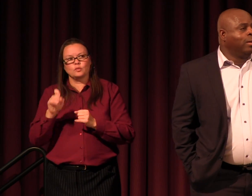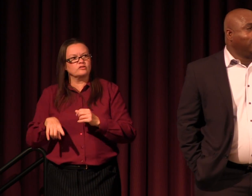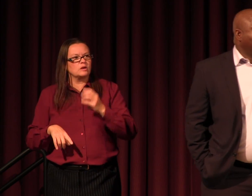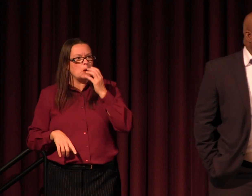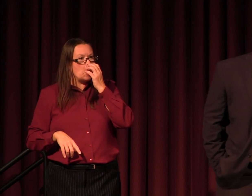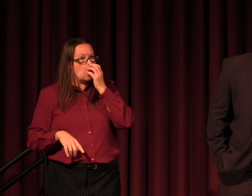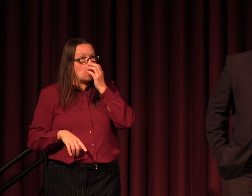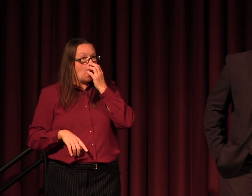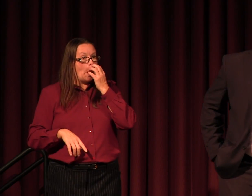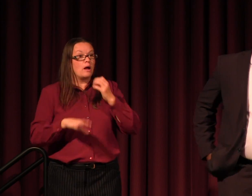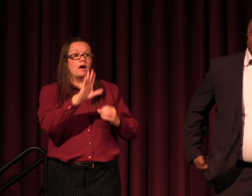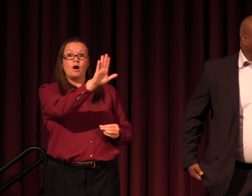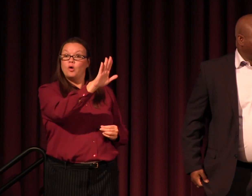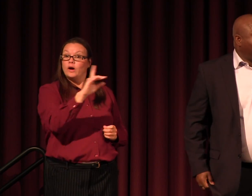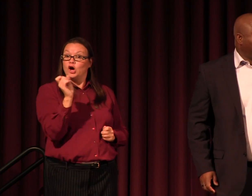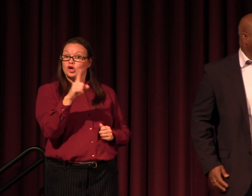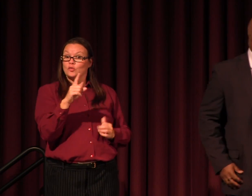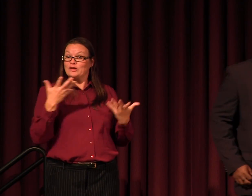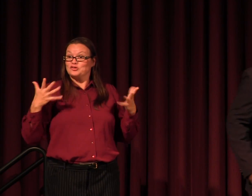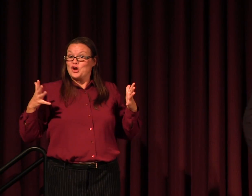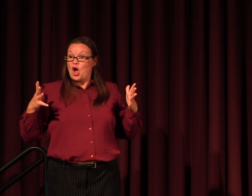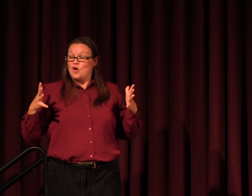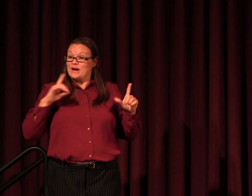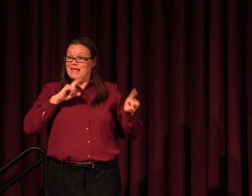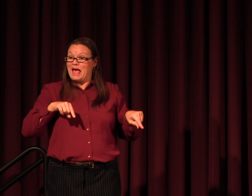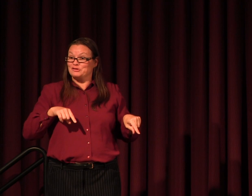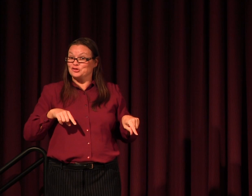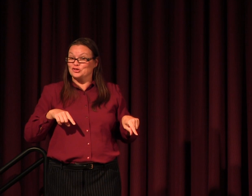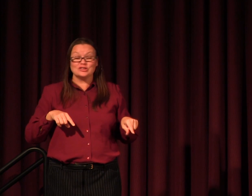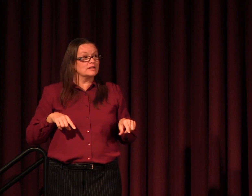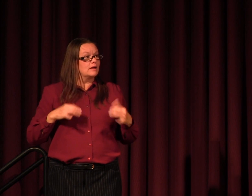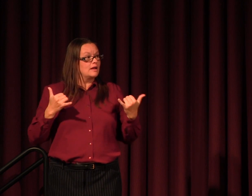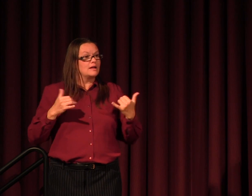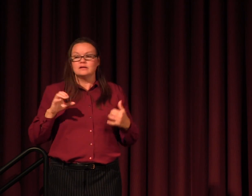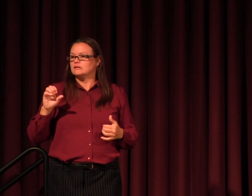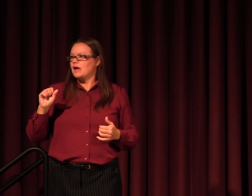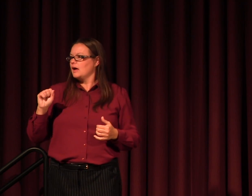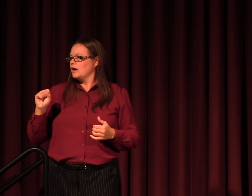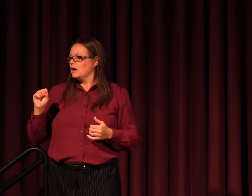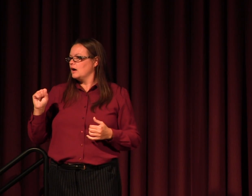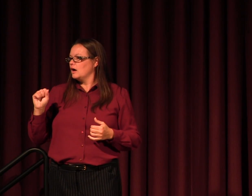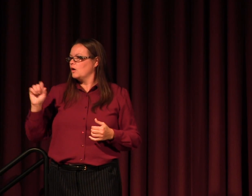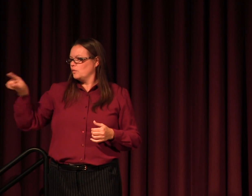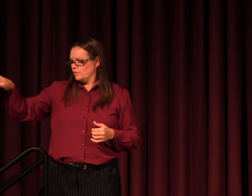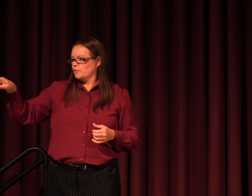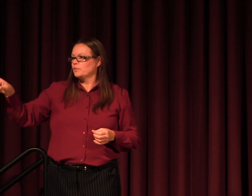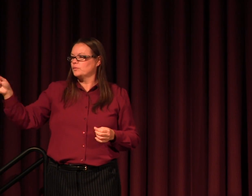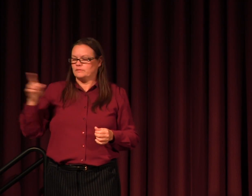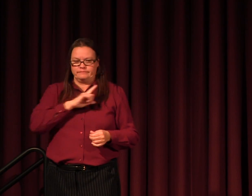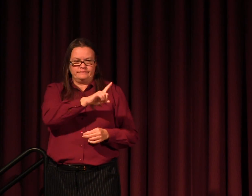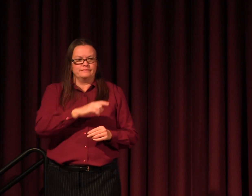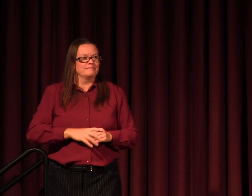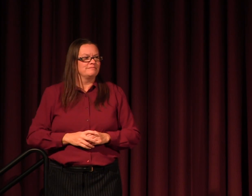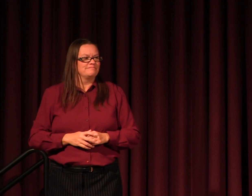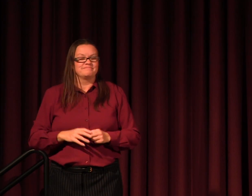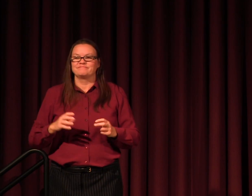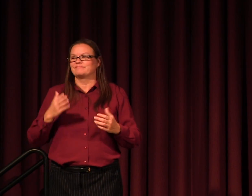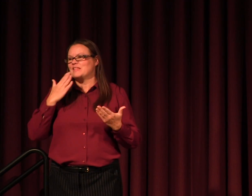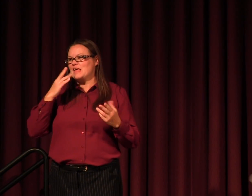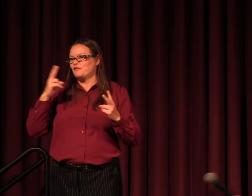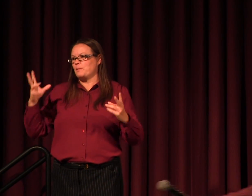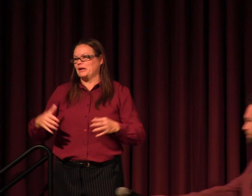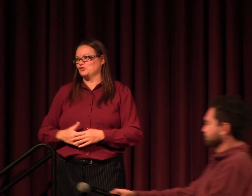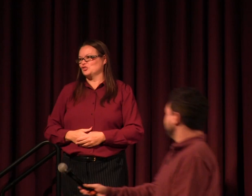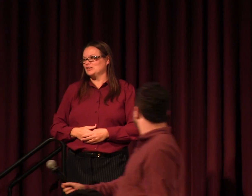already answered her question, so awesome. I'm going to hand it back over to Samuel to round us out here. Thank you very much. Thank you all.